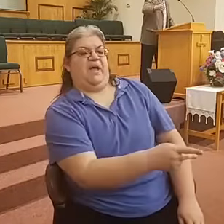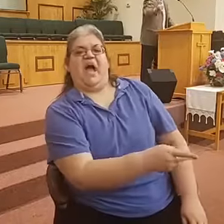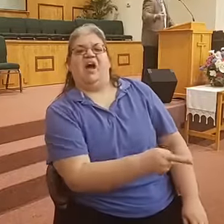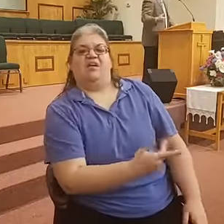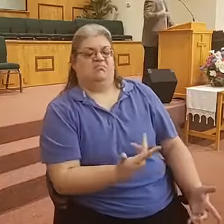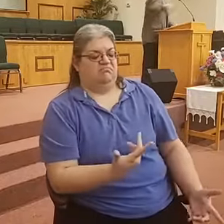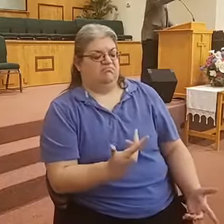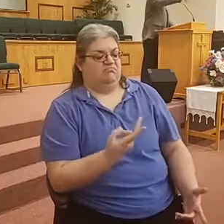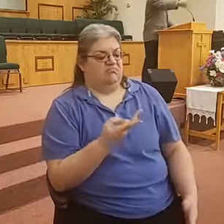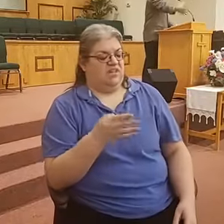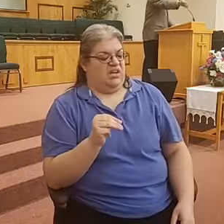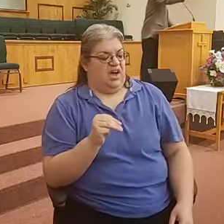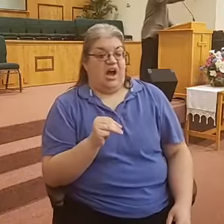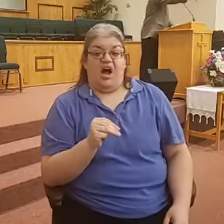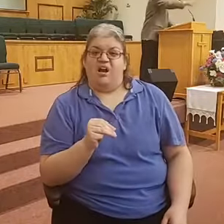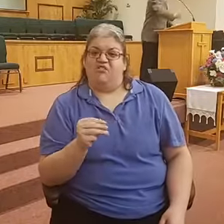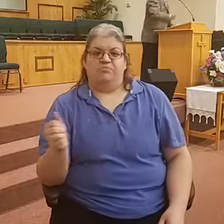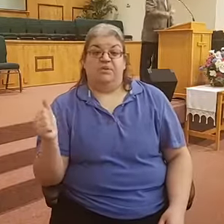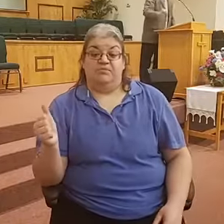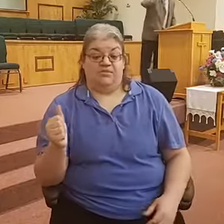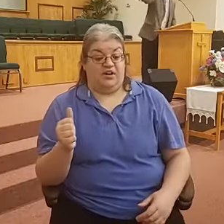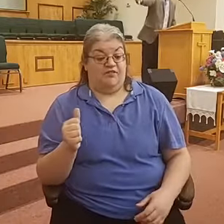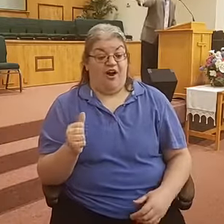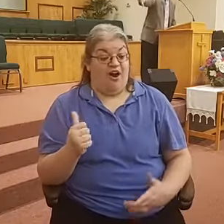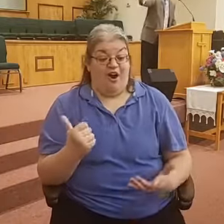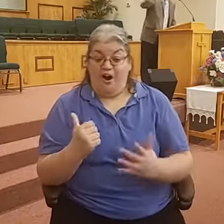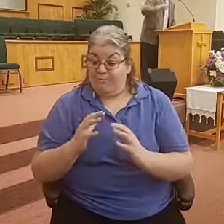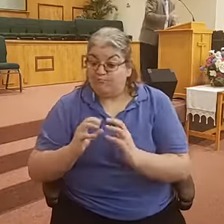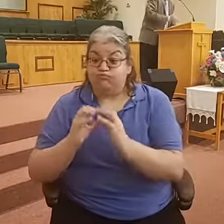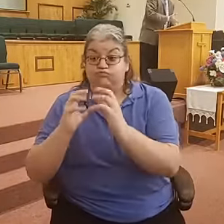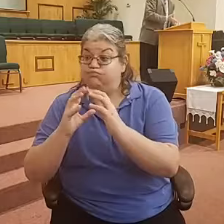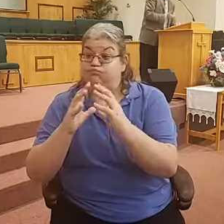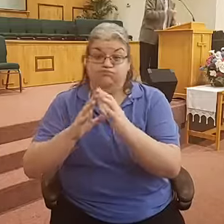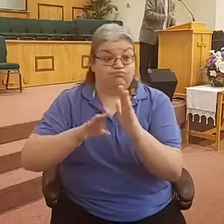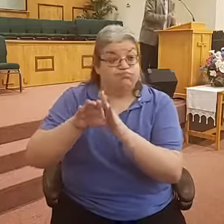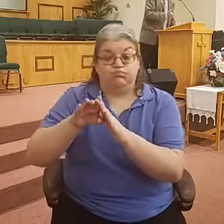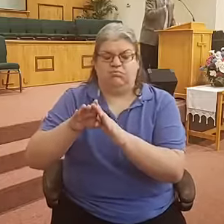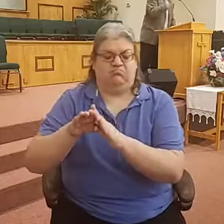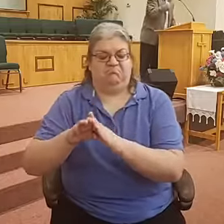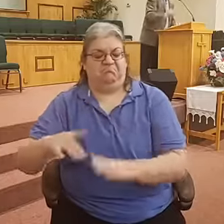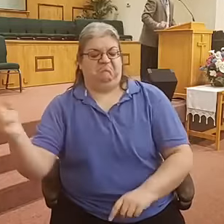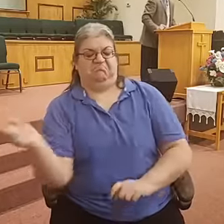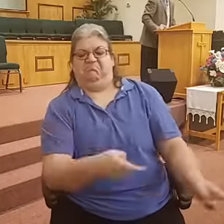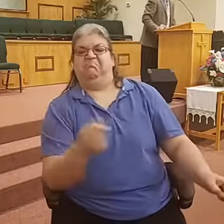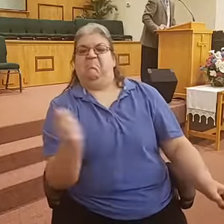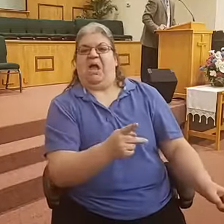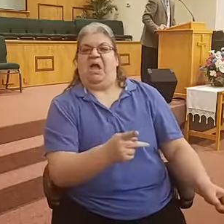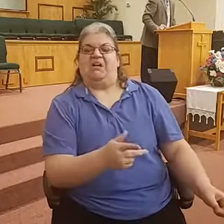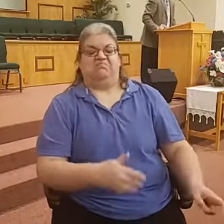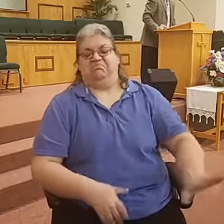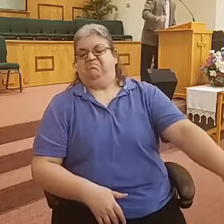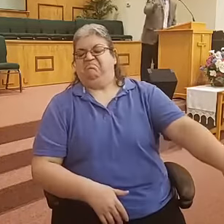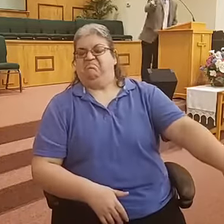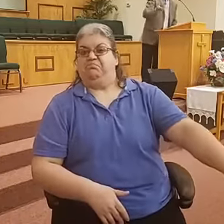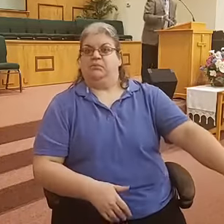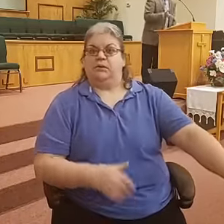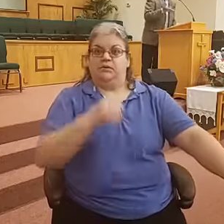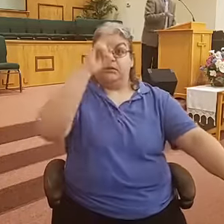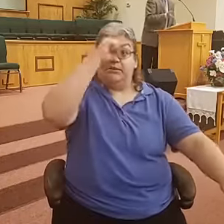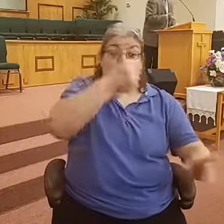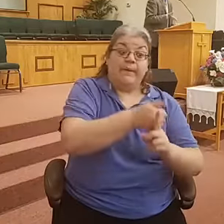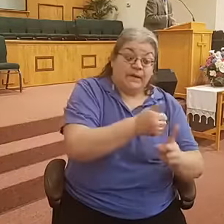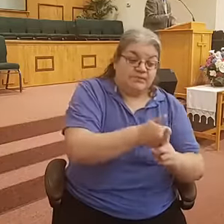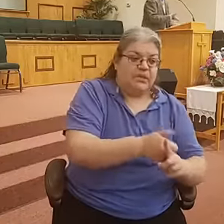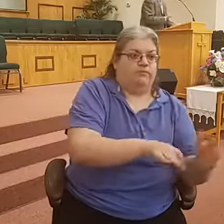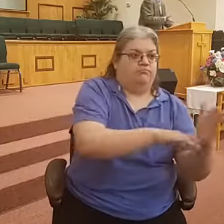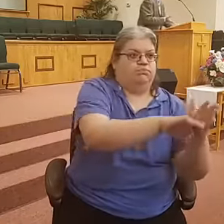Hiram did not restore them or rebuild them. He returned them because the text tells us who built them. All you've got to do is